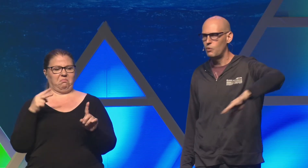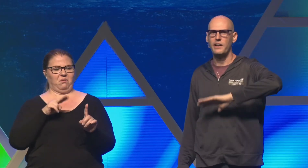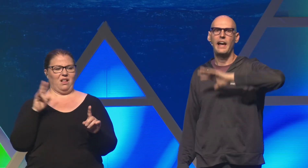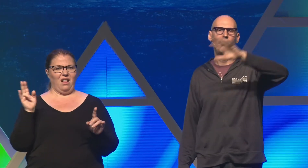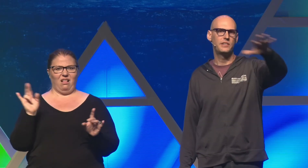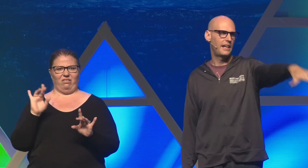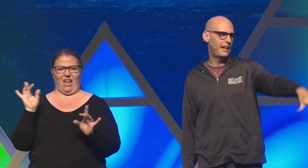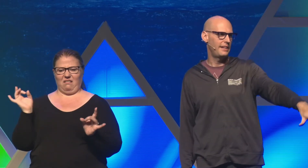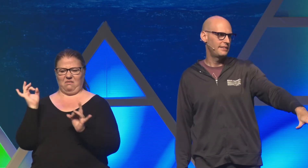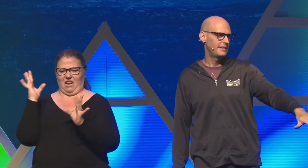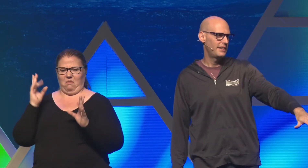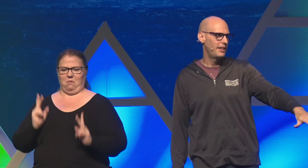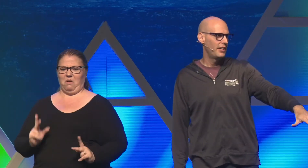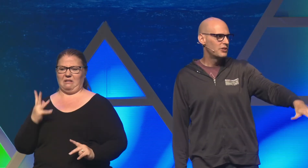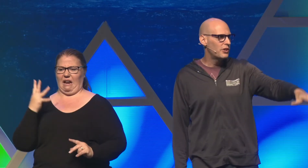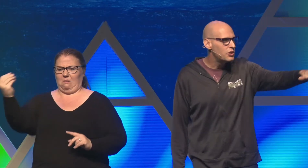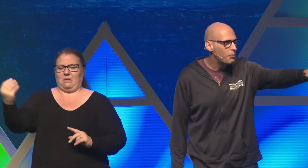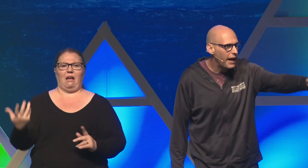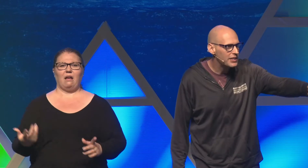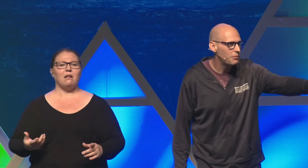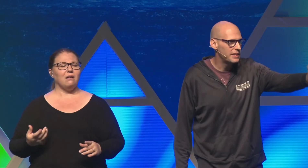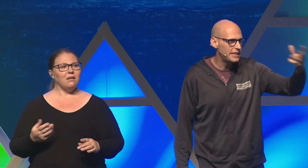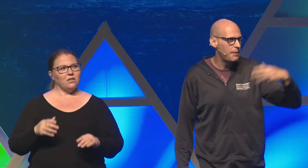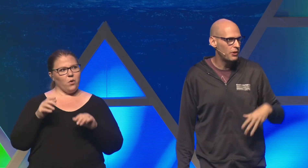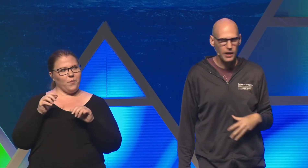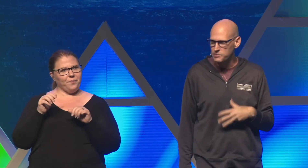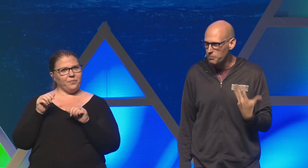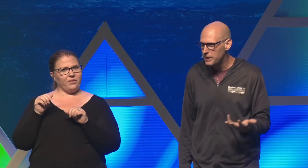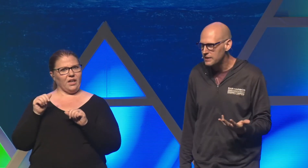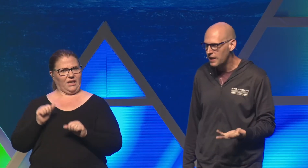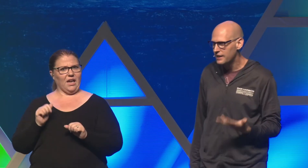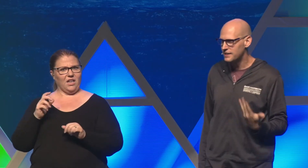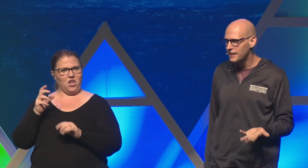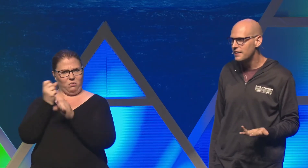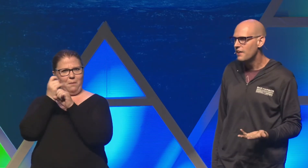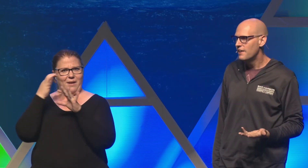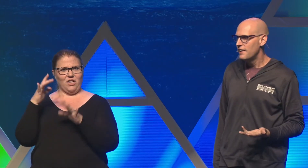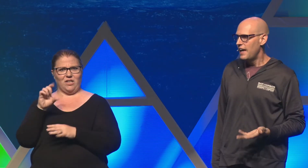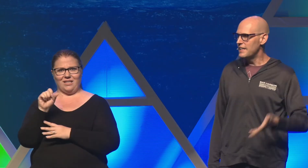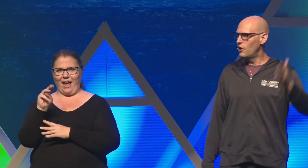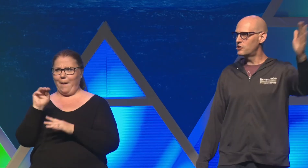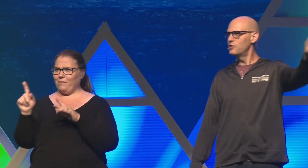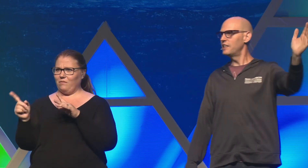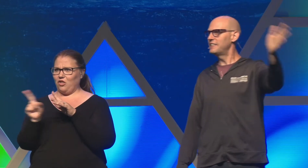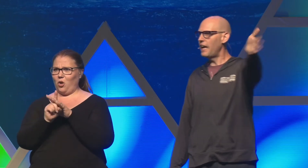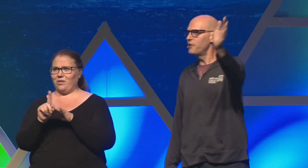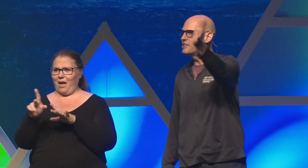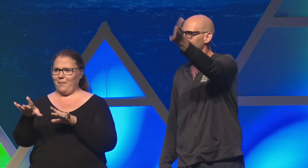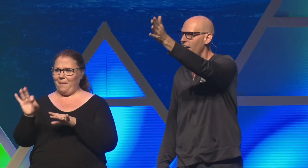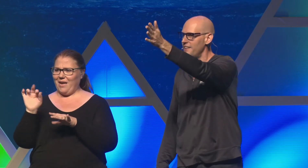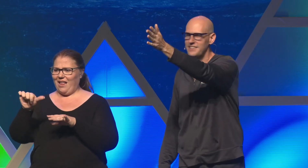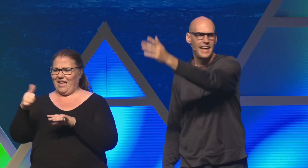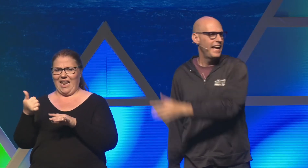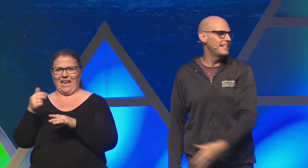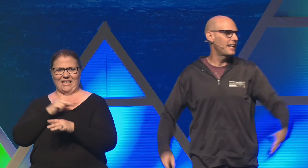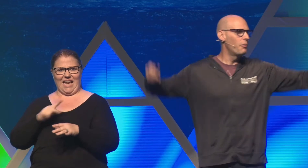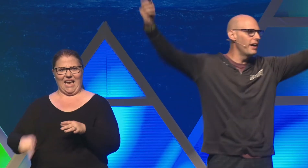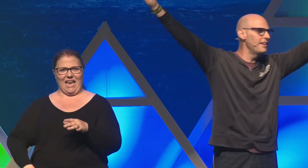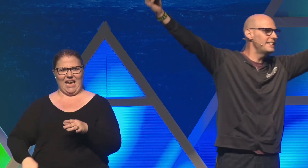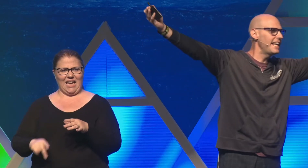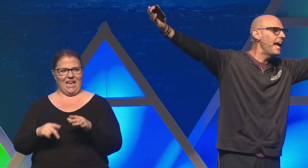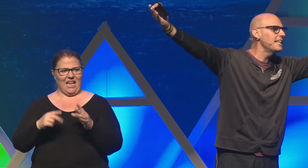scandalous one outside. So could you imagine when Samuel comes to pick the next king and he goes through the 7 sons and